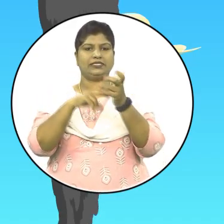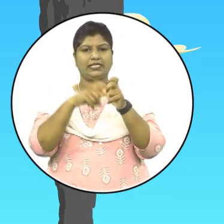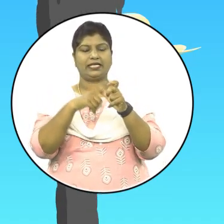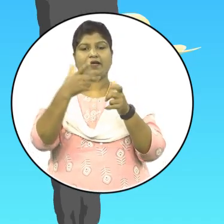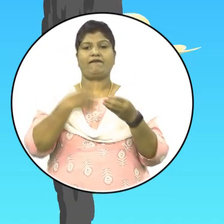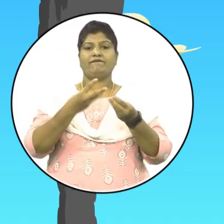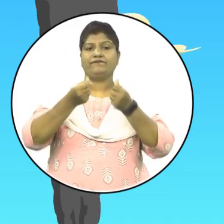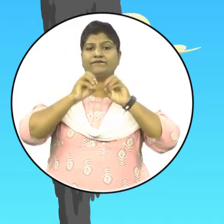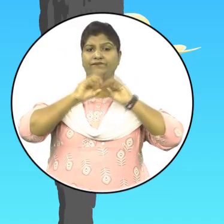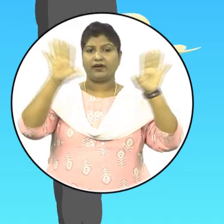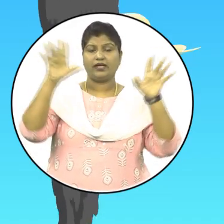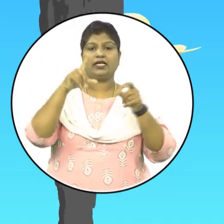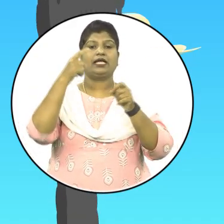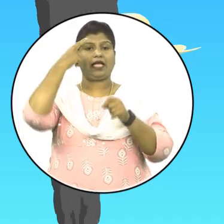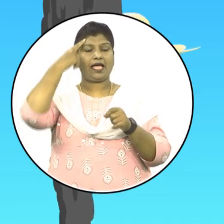fly ash,